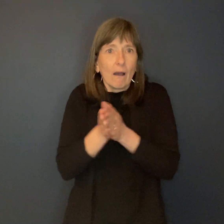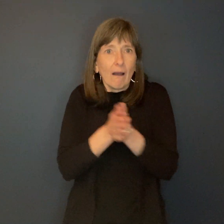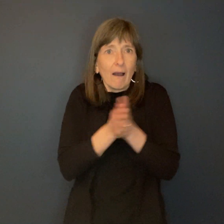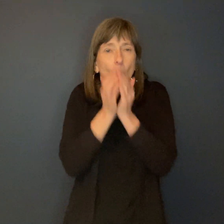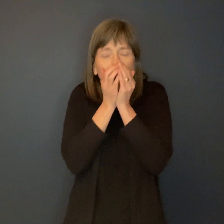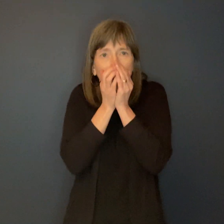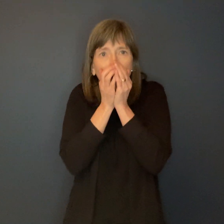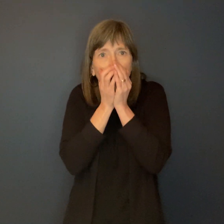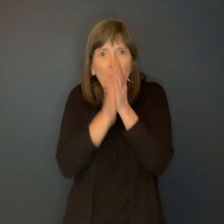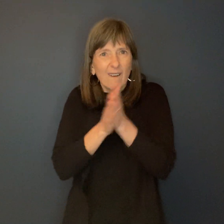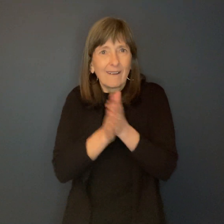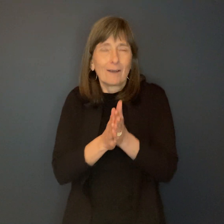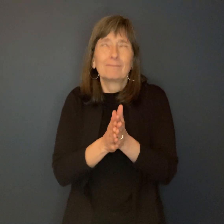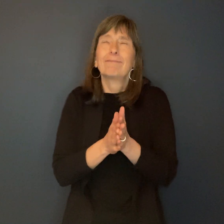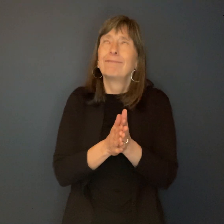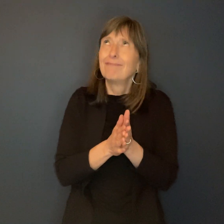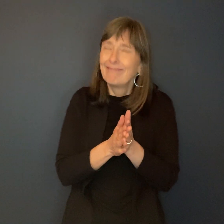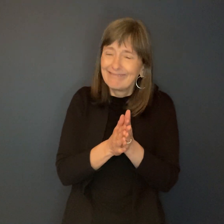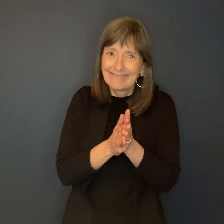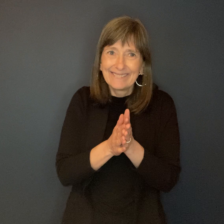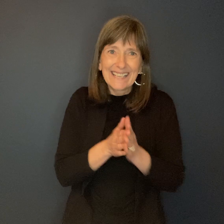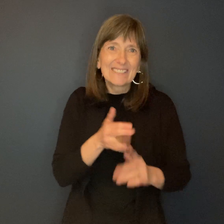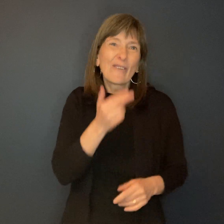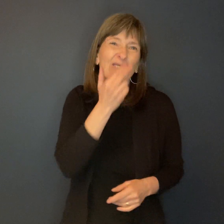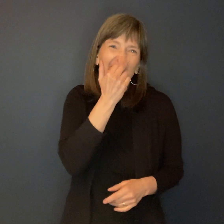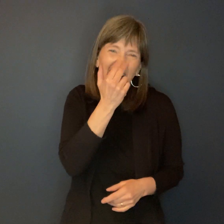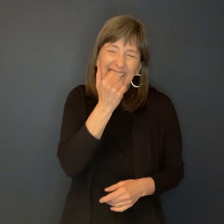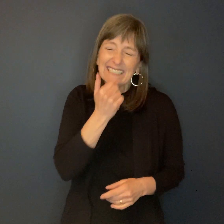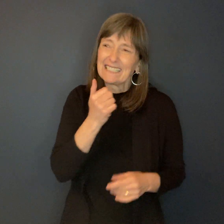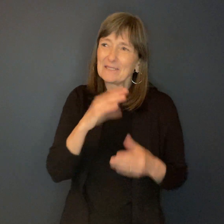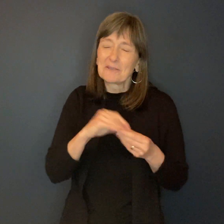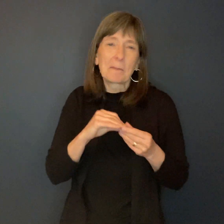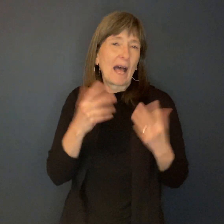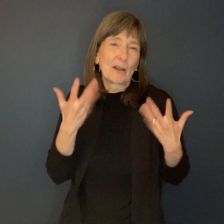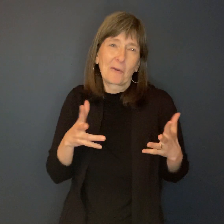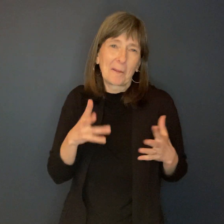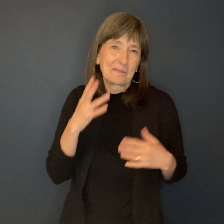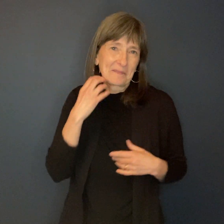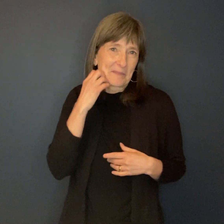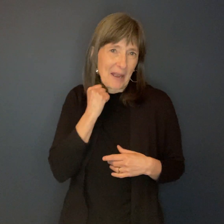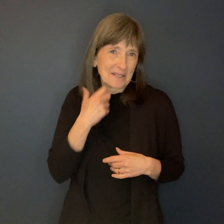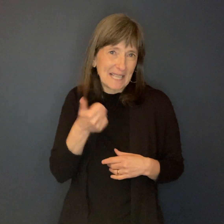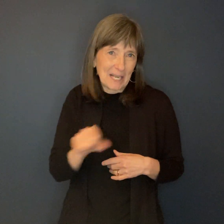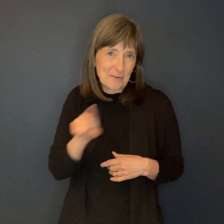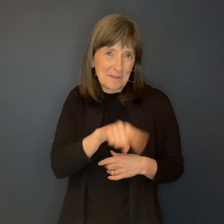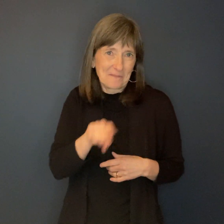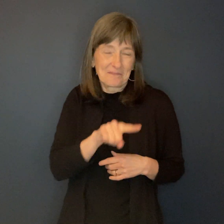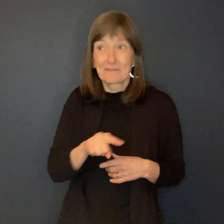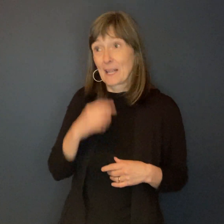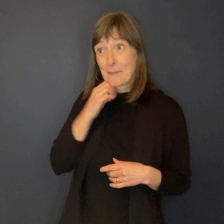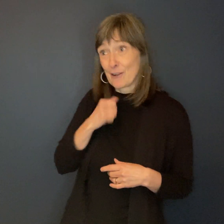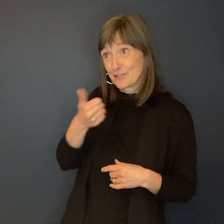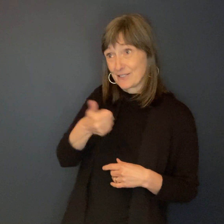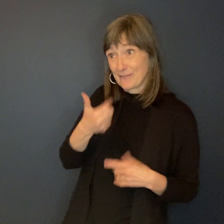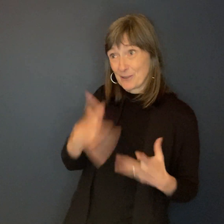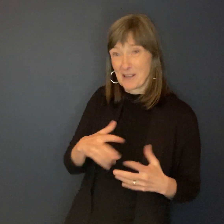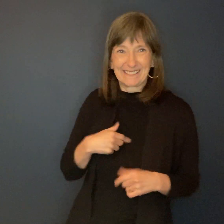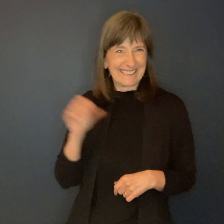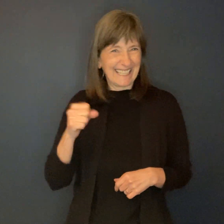going on in terms of funny things that happened. I don't want to embarrass anybody. Yeah, especially yourself. Yes.